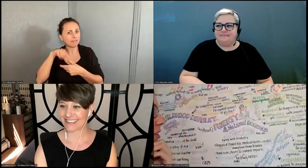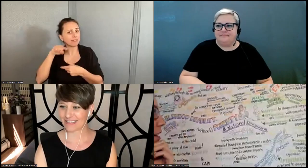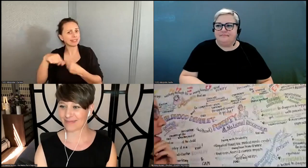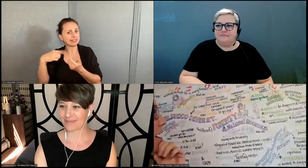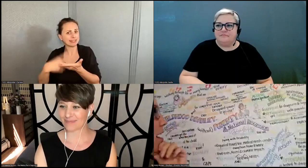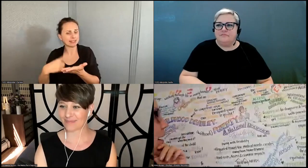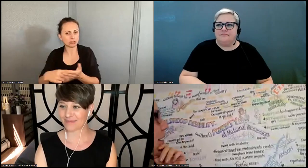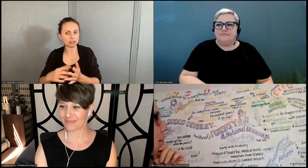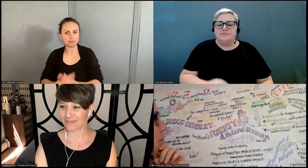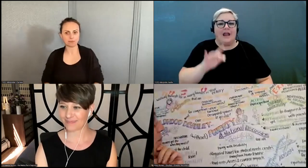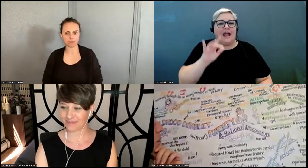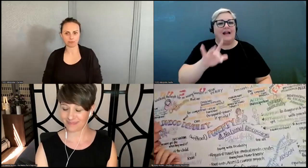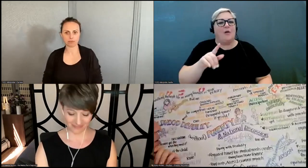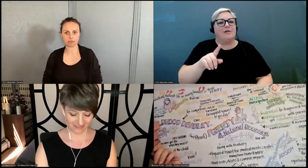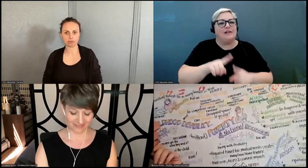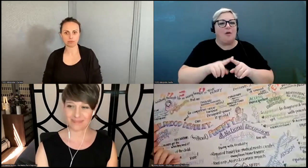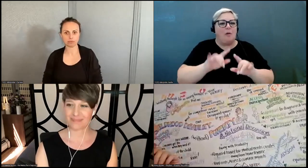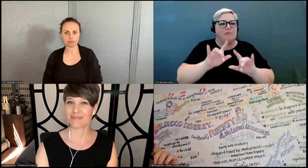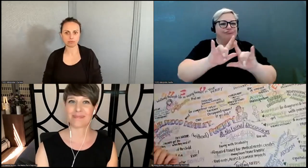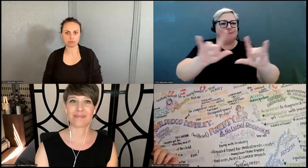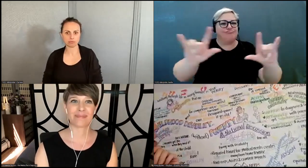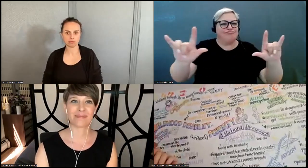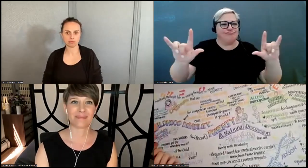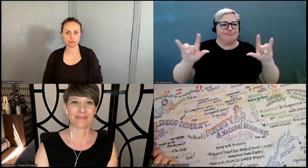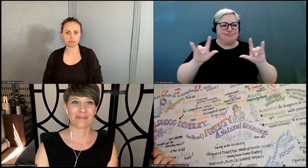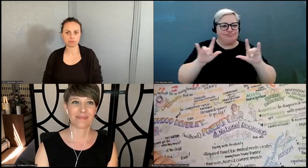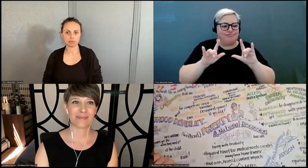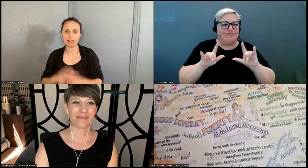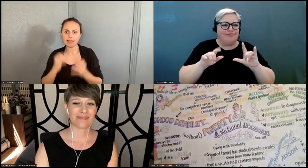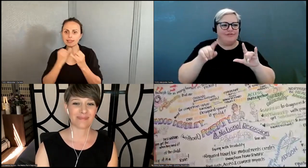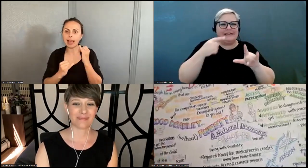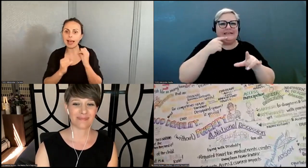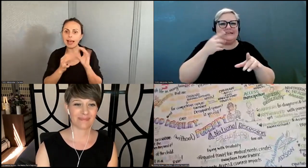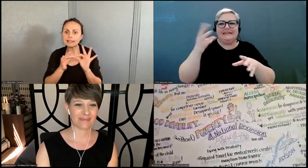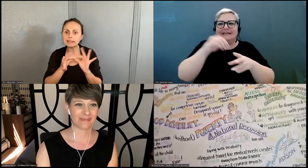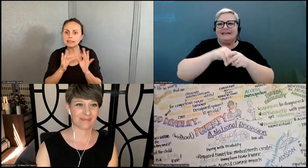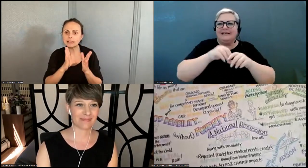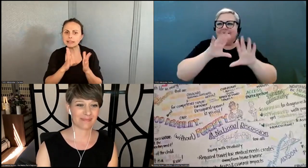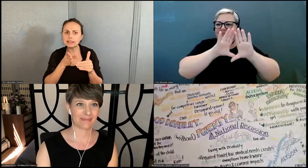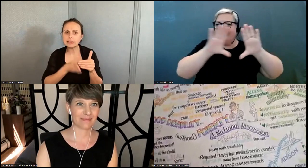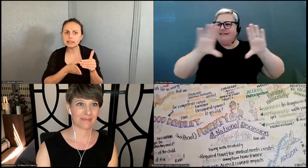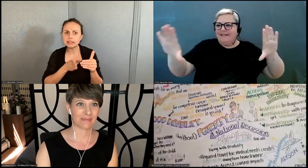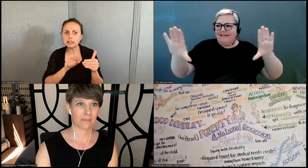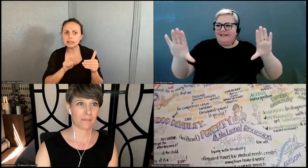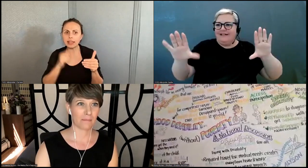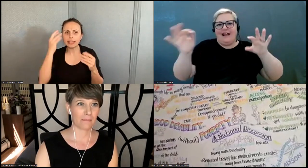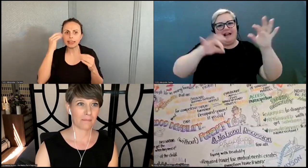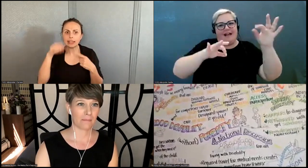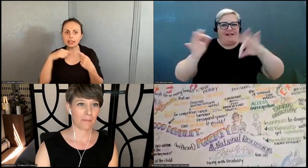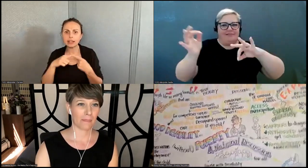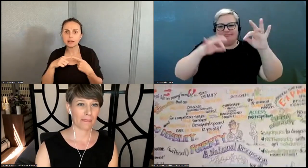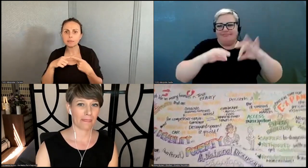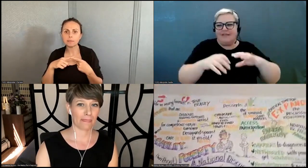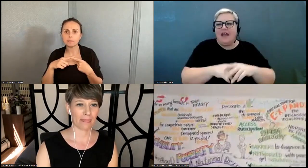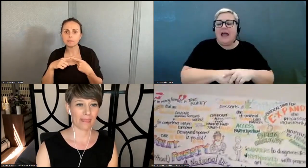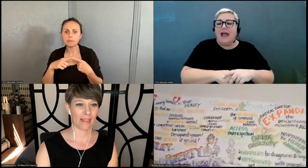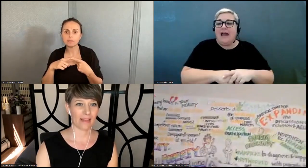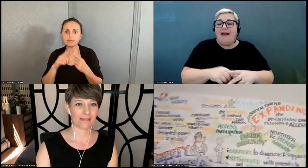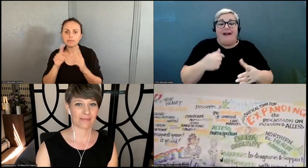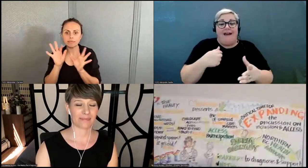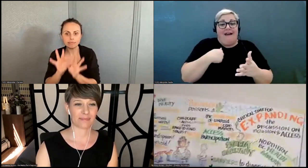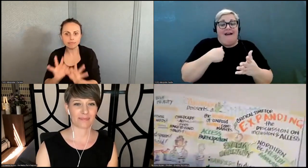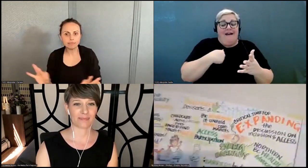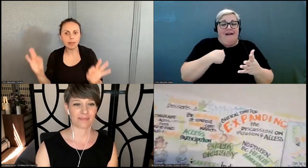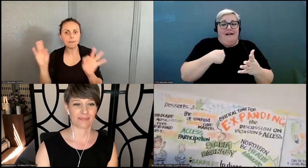conversation. So we left off thinking about this